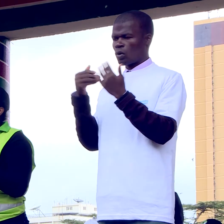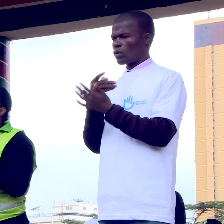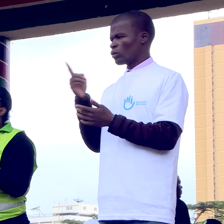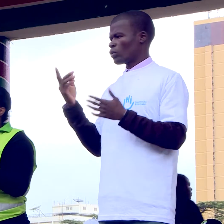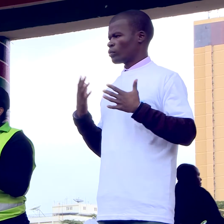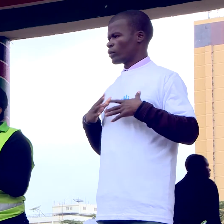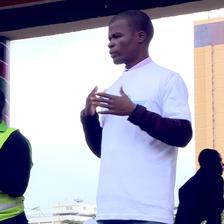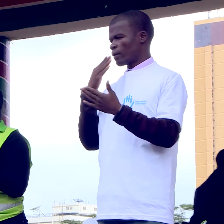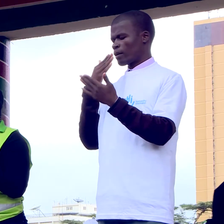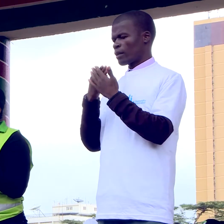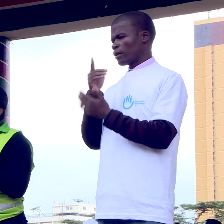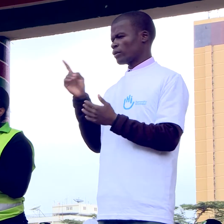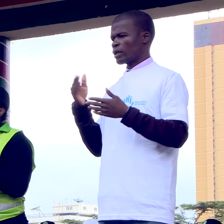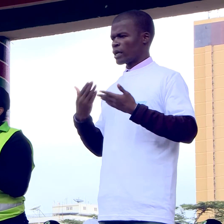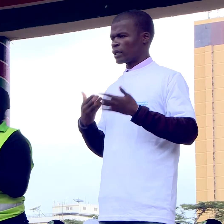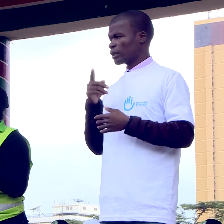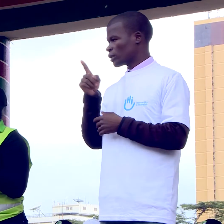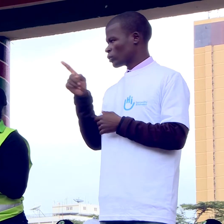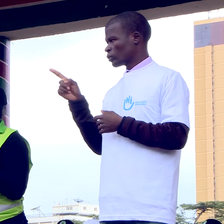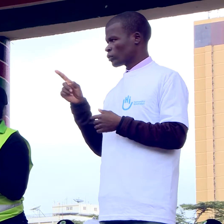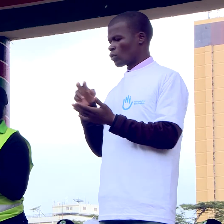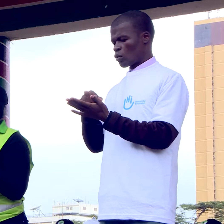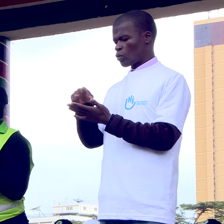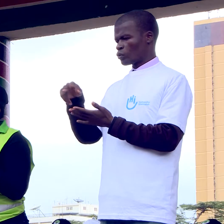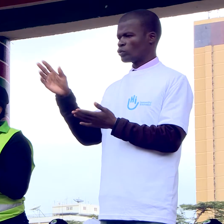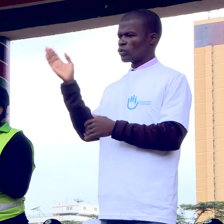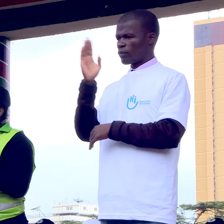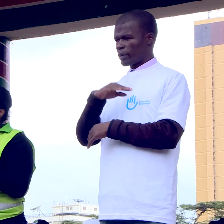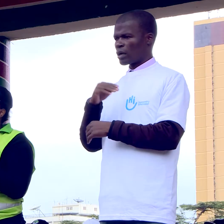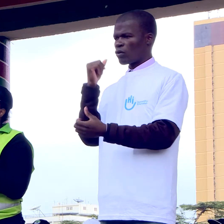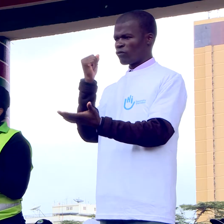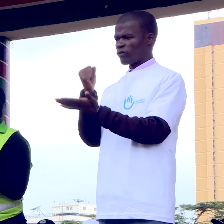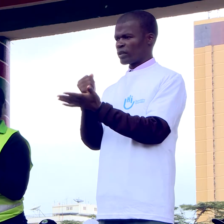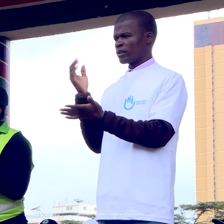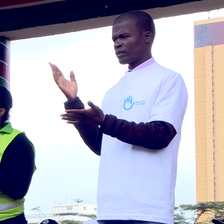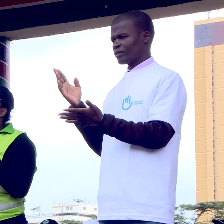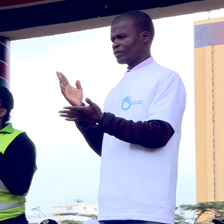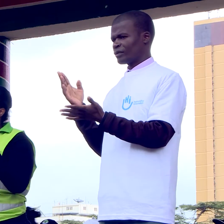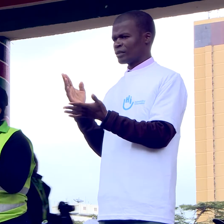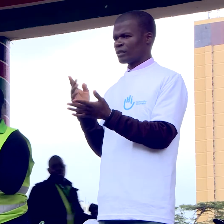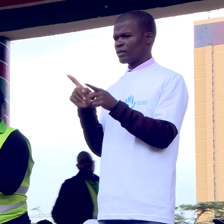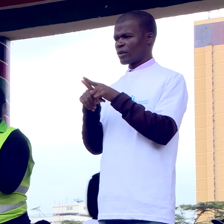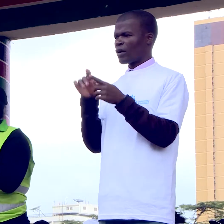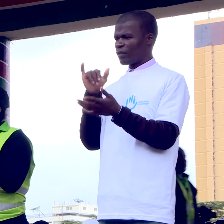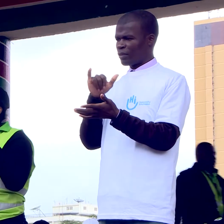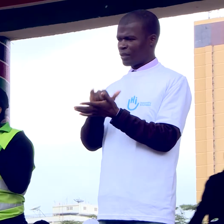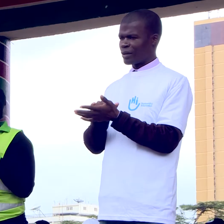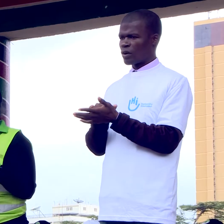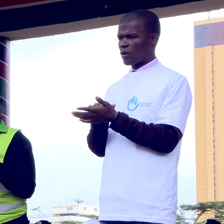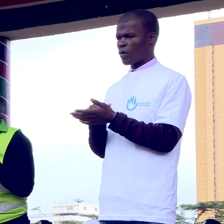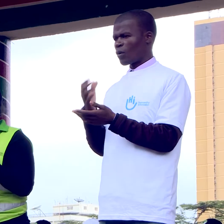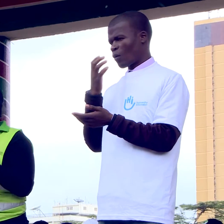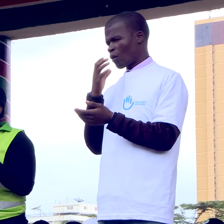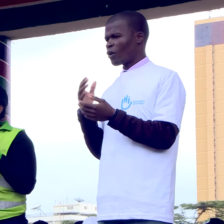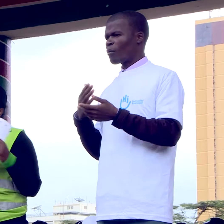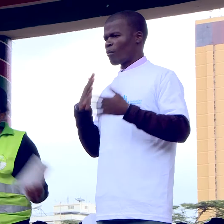wenyu. We want to encourage us, it's a walk, let's walk back to the office so that we also keep warm. Asanteni sana and enjoy